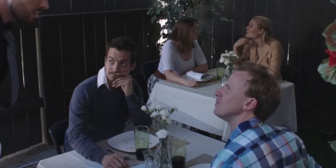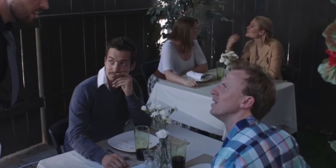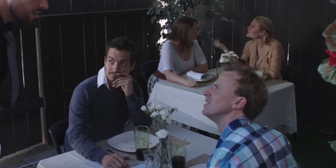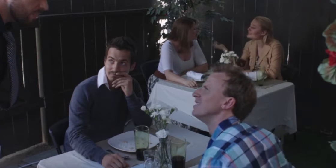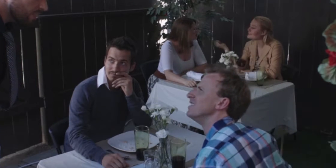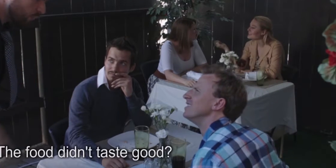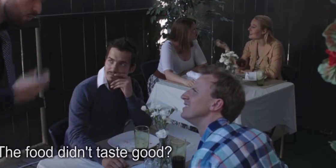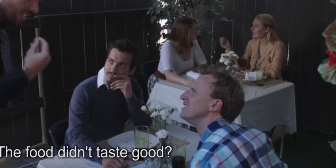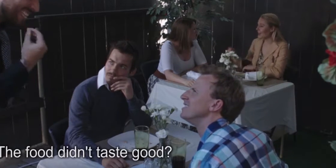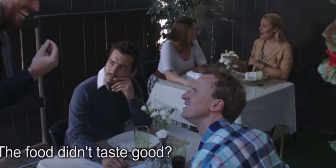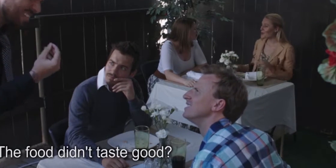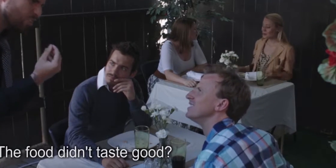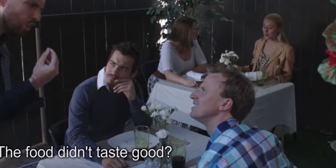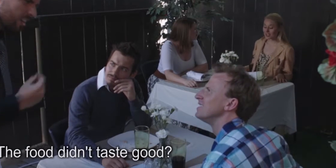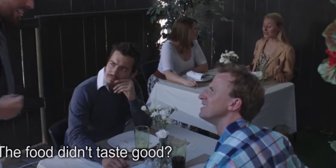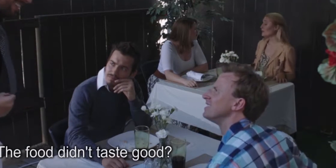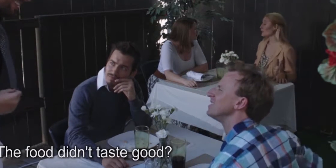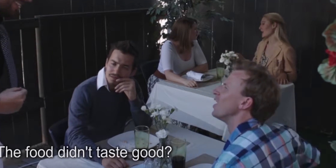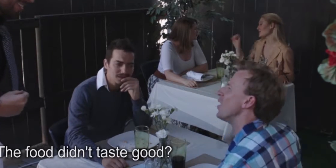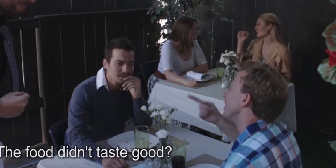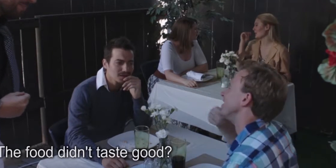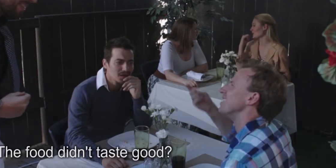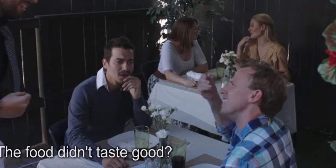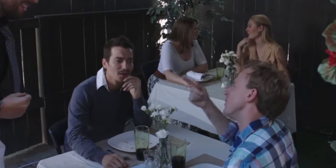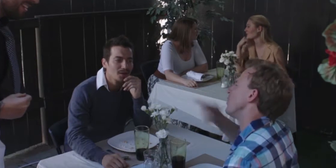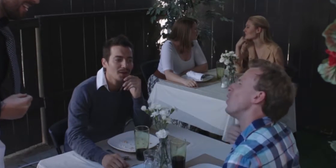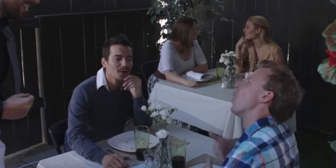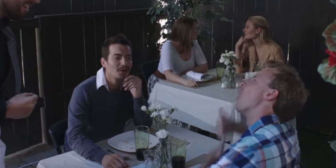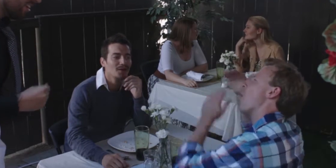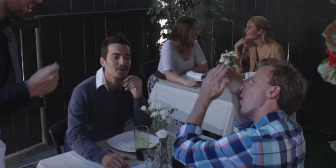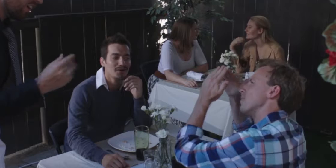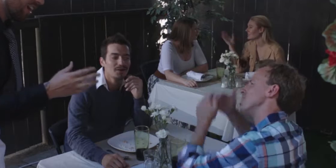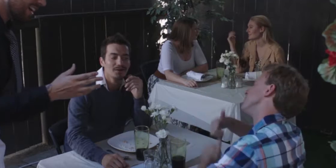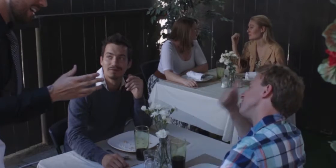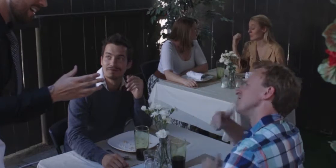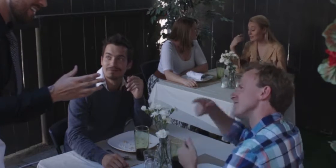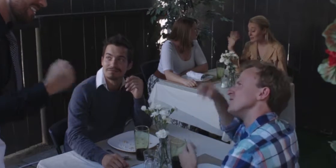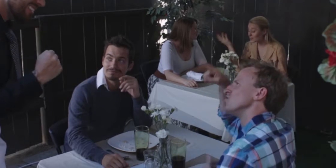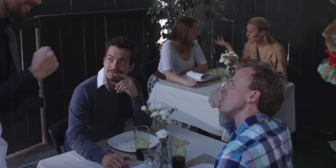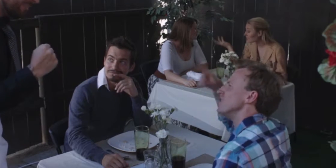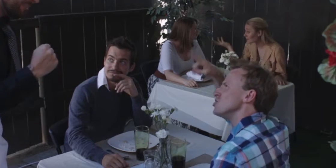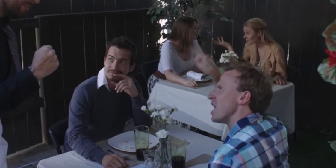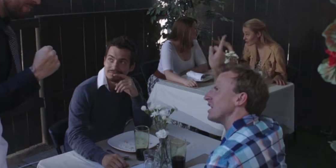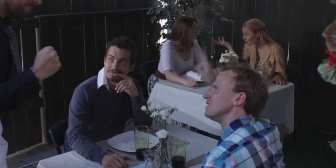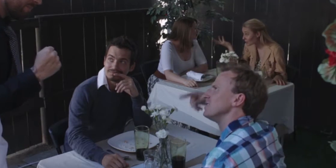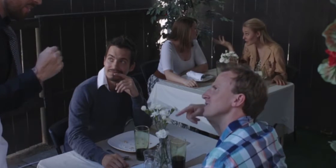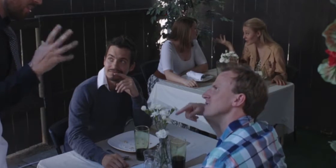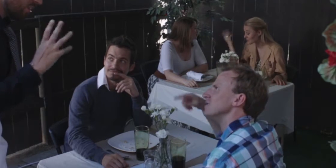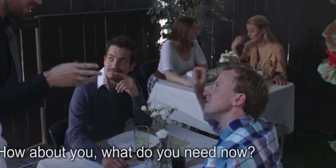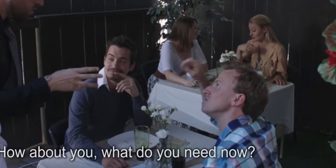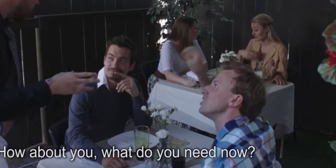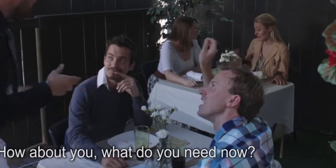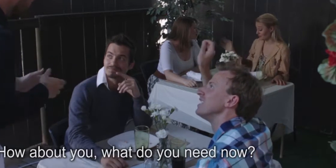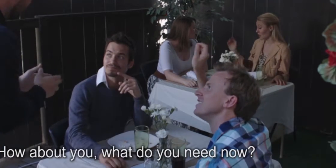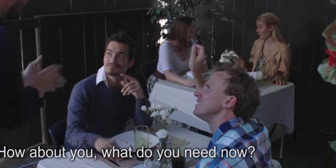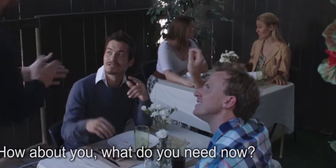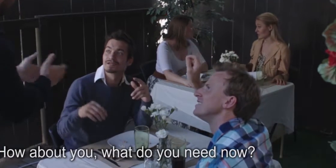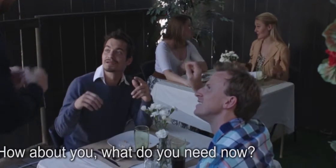The food didn't taste good? No, you guys keep together. just... Sometimes he comes over to our place and just leaves all... How about you?